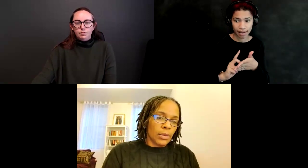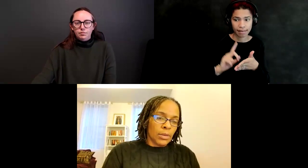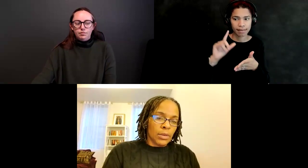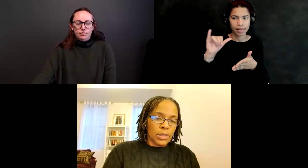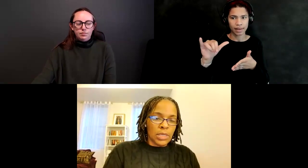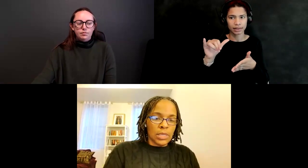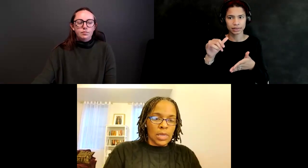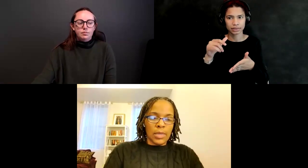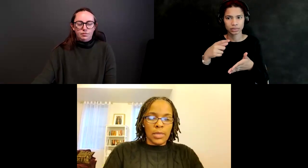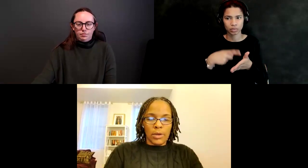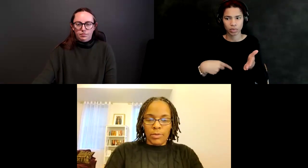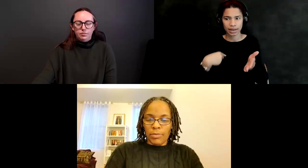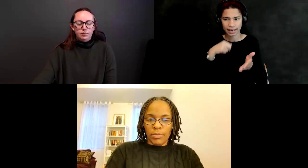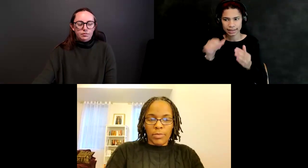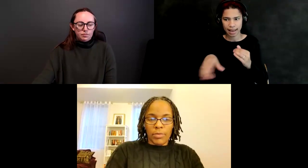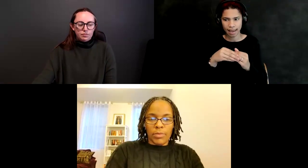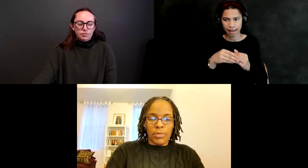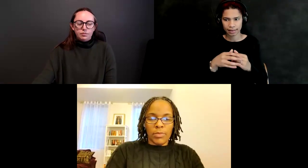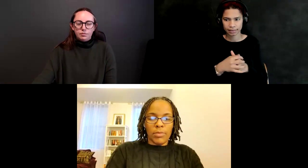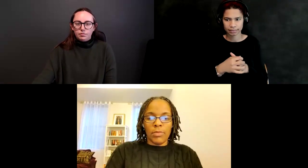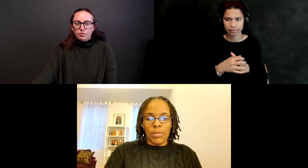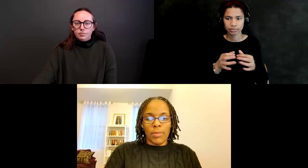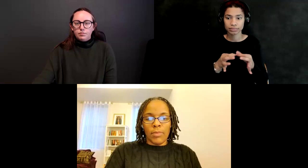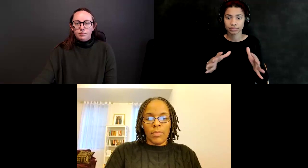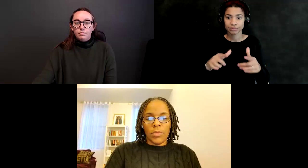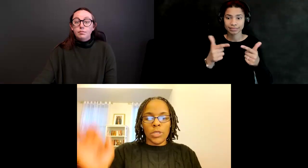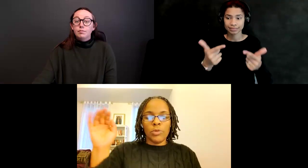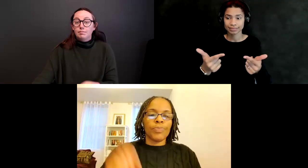I didn't have here.